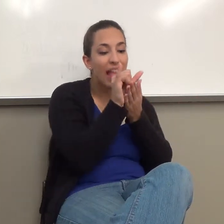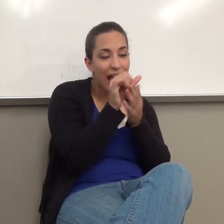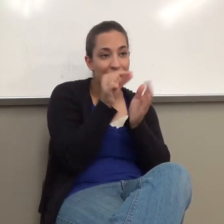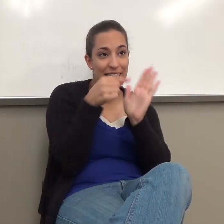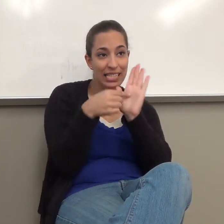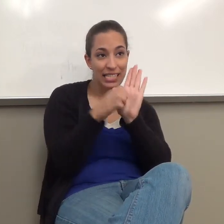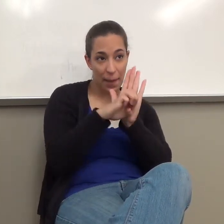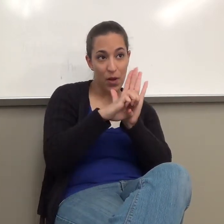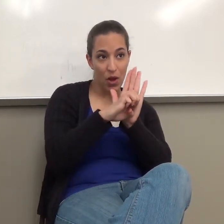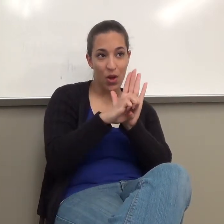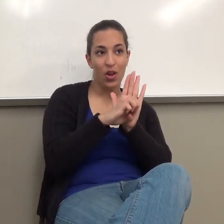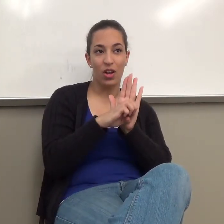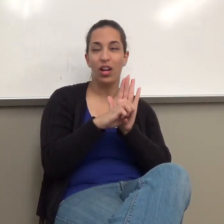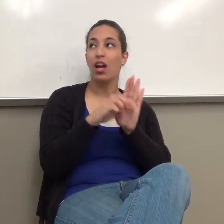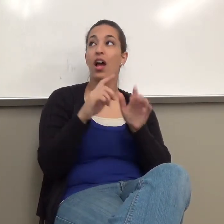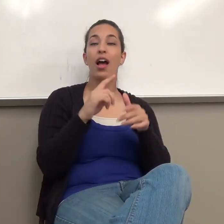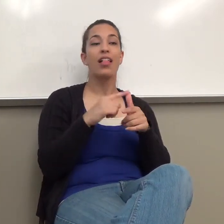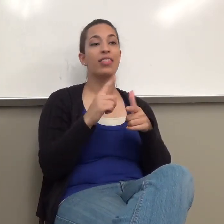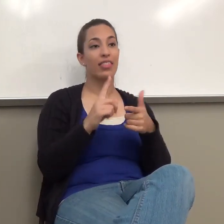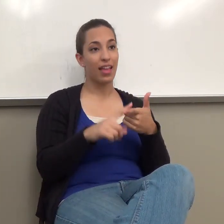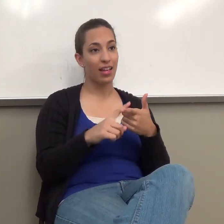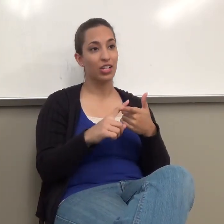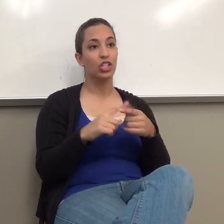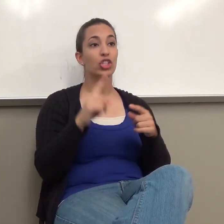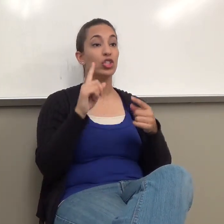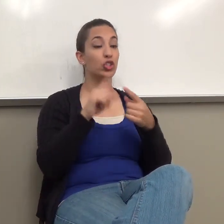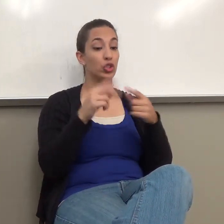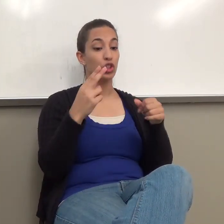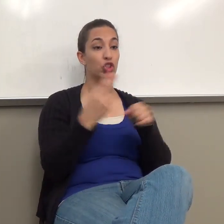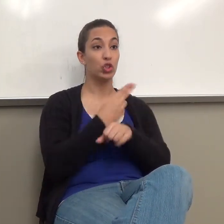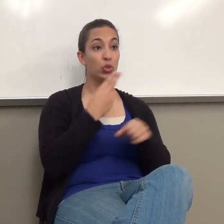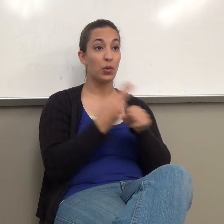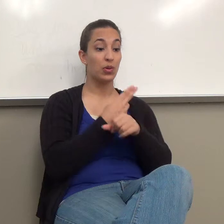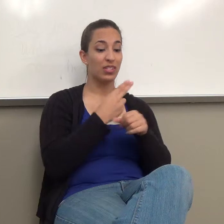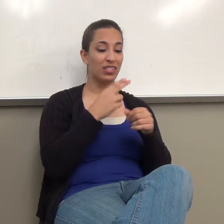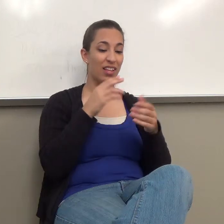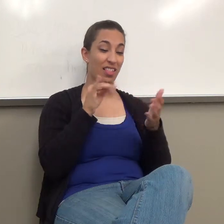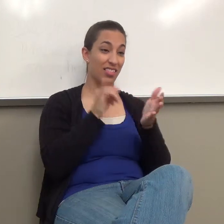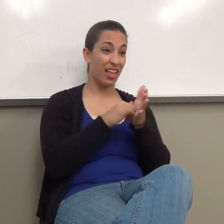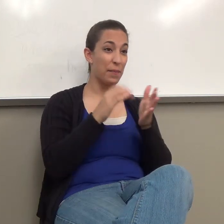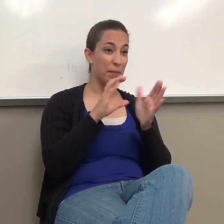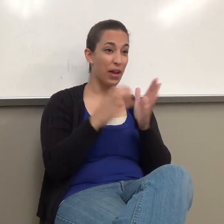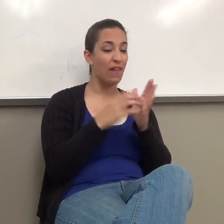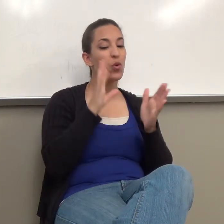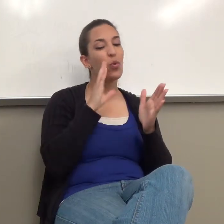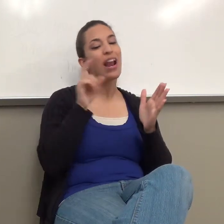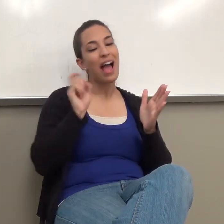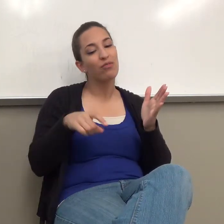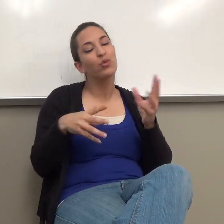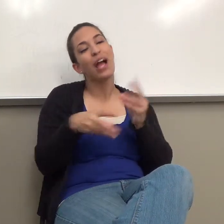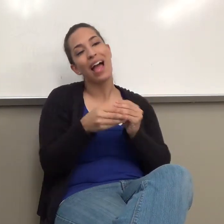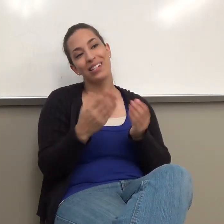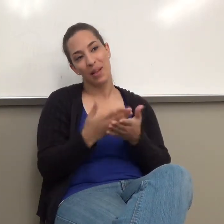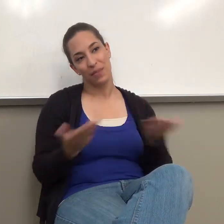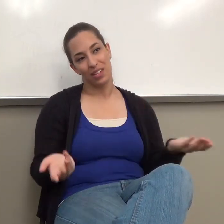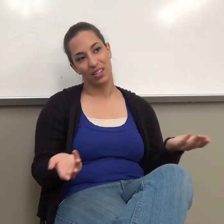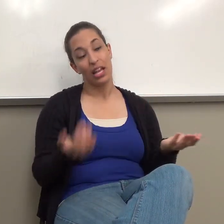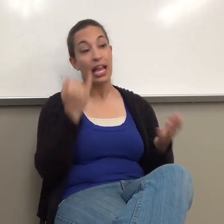use this paragraph, you would have to add something, or if you were exploding information. Yeah.